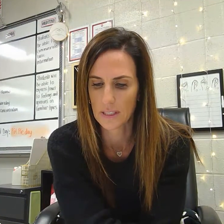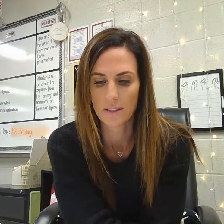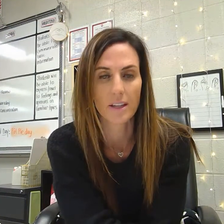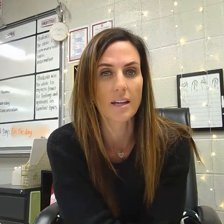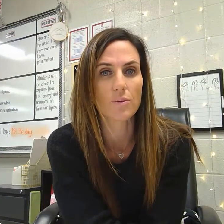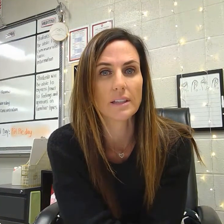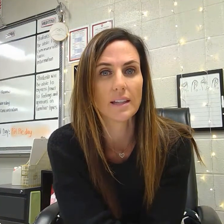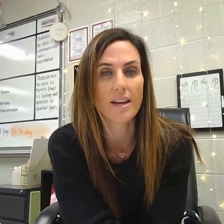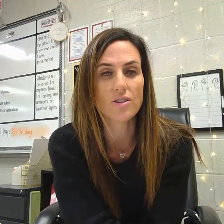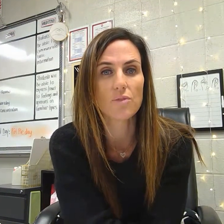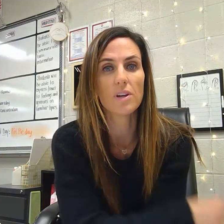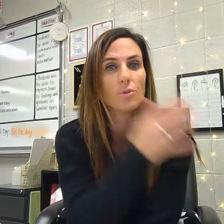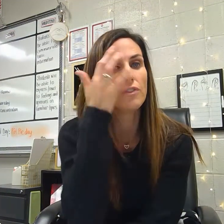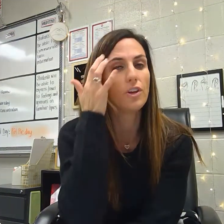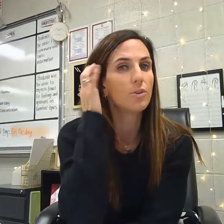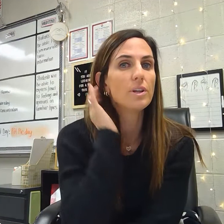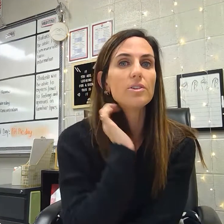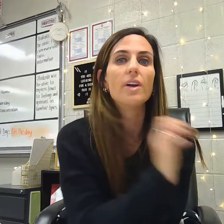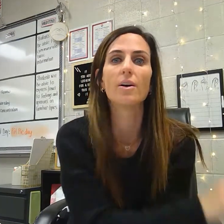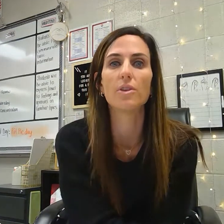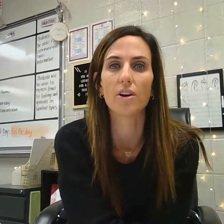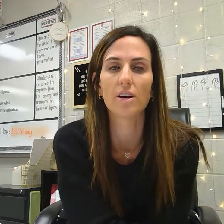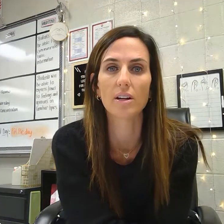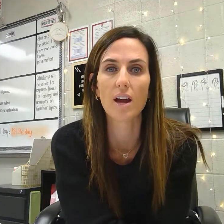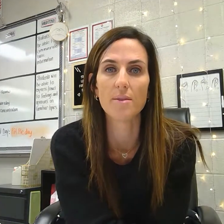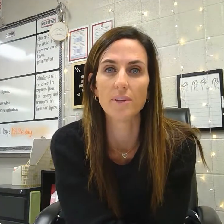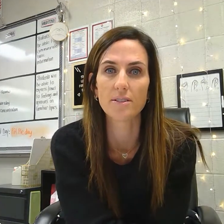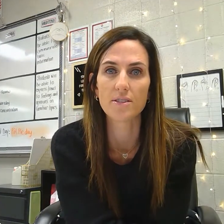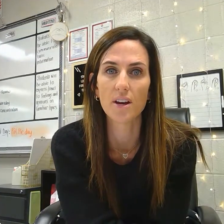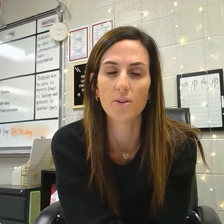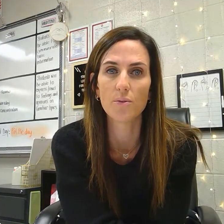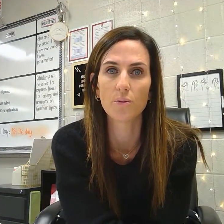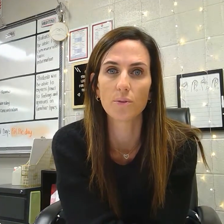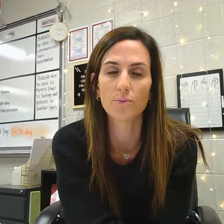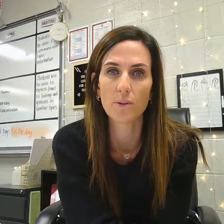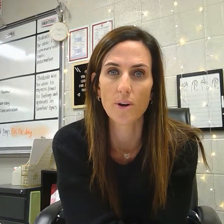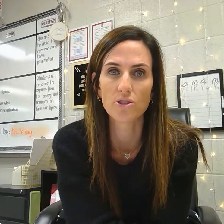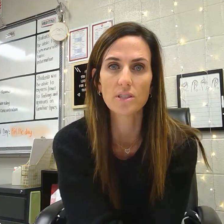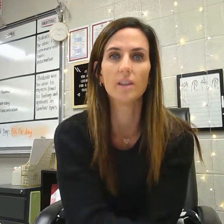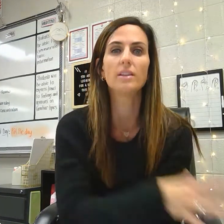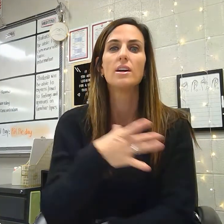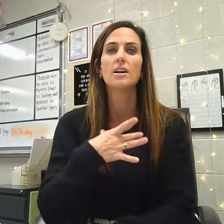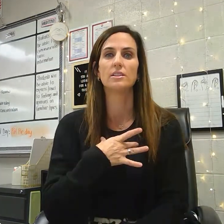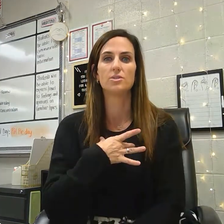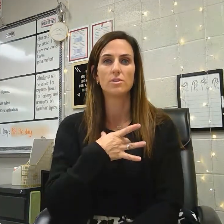The next one, like, should be a review. We learned that with our yes/no question sign. Let's